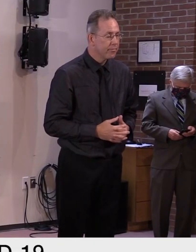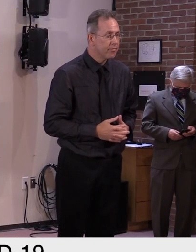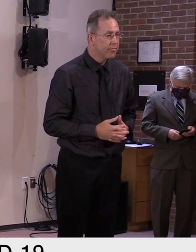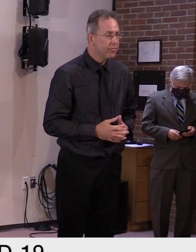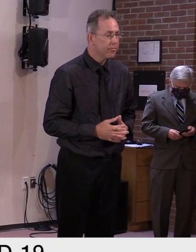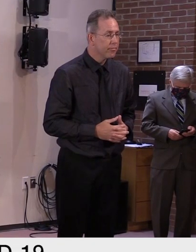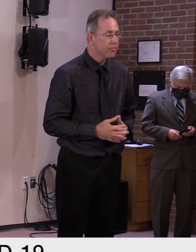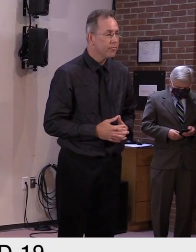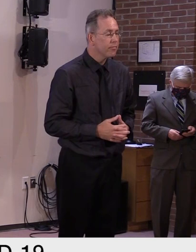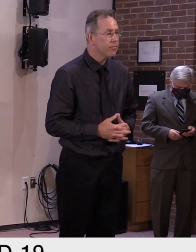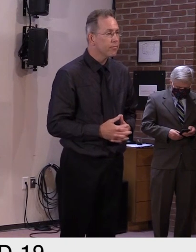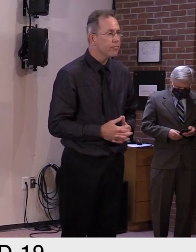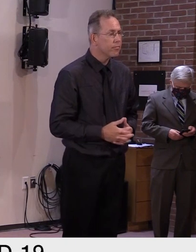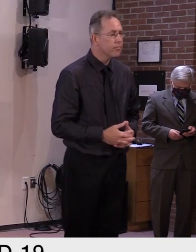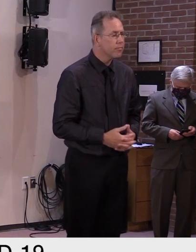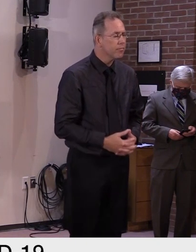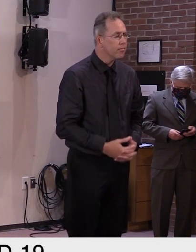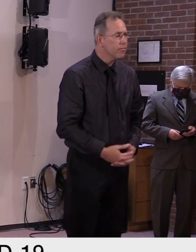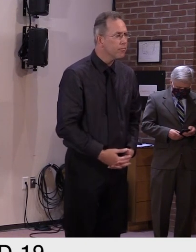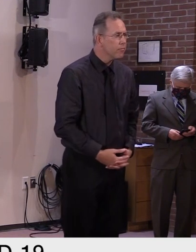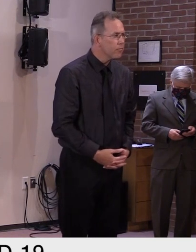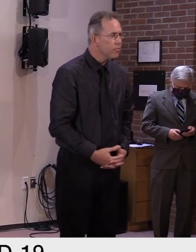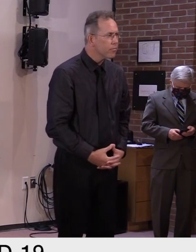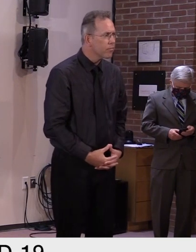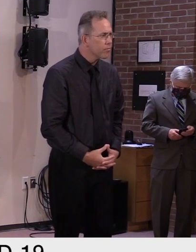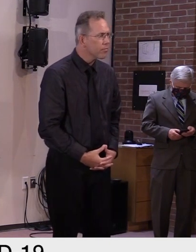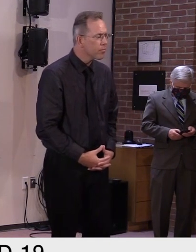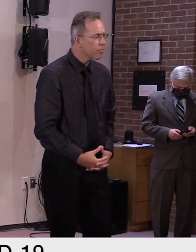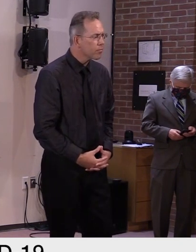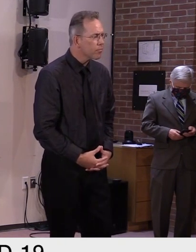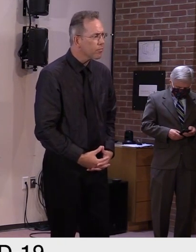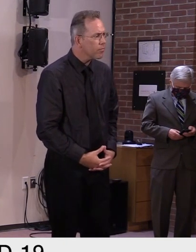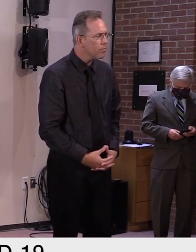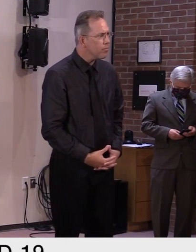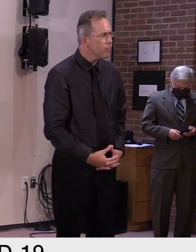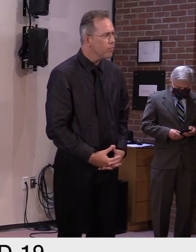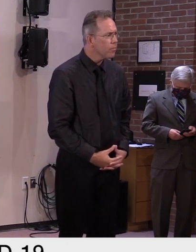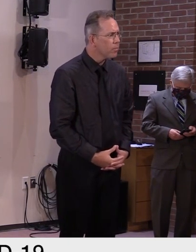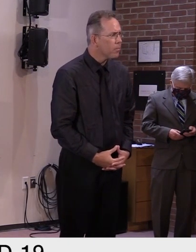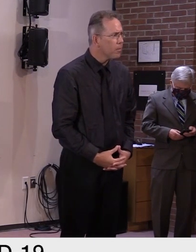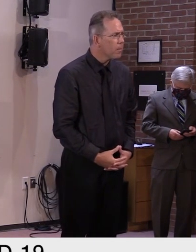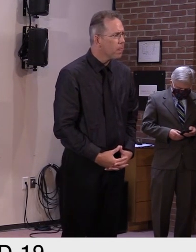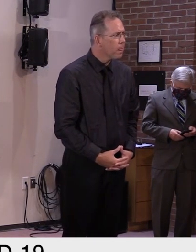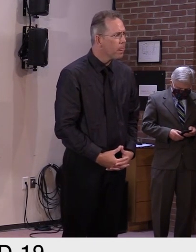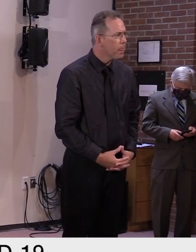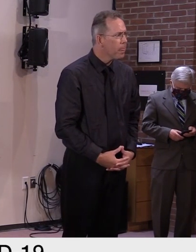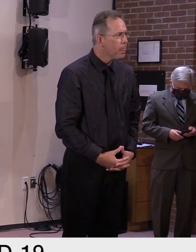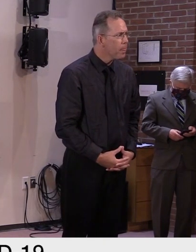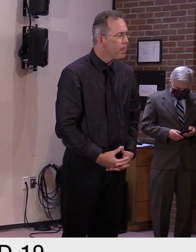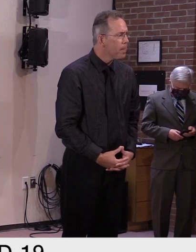This is to follow on first about the unemployment rate.